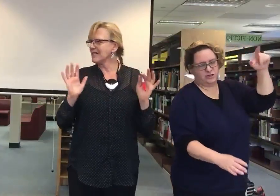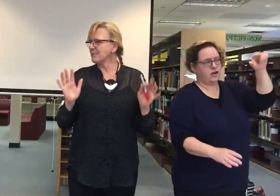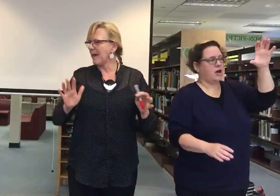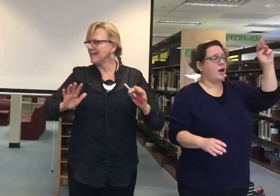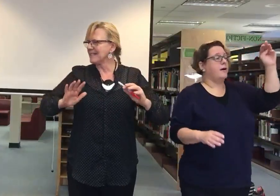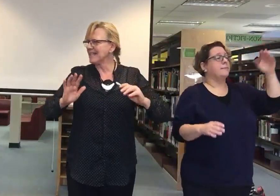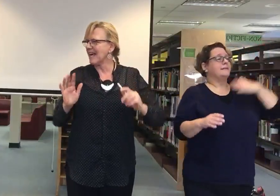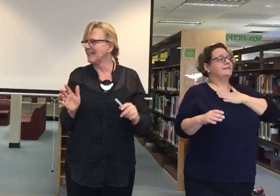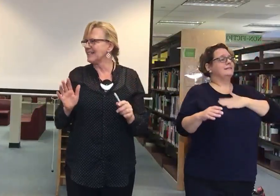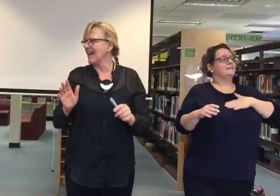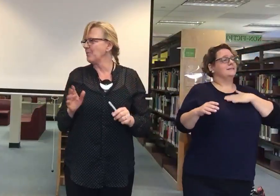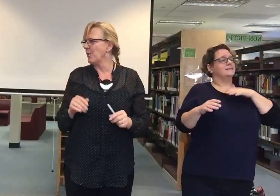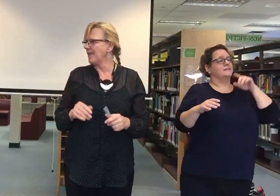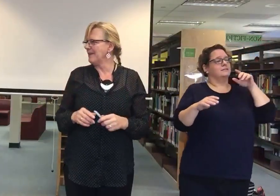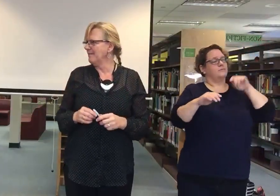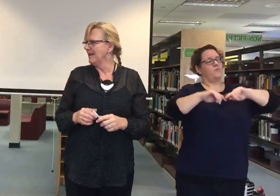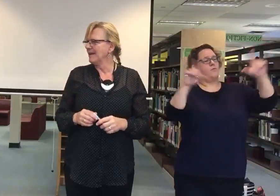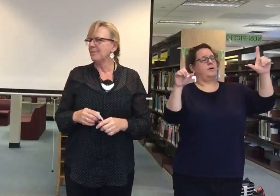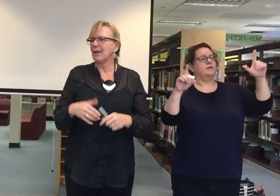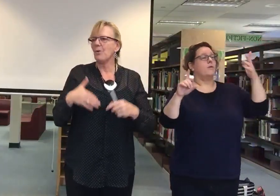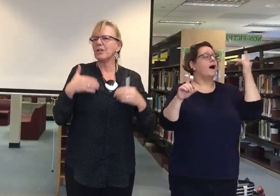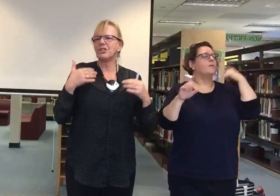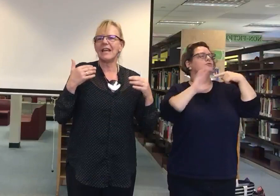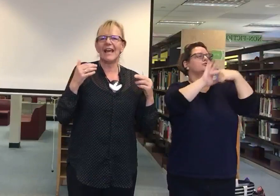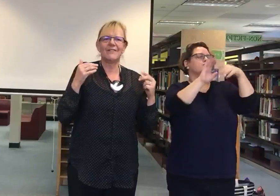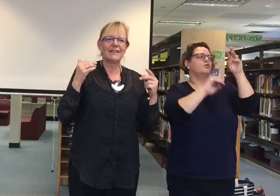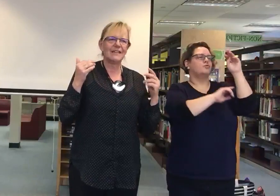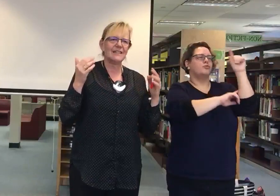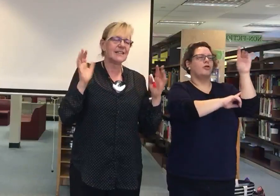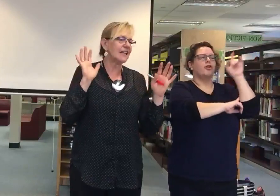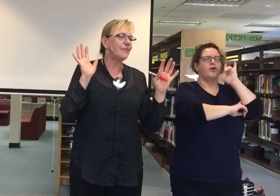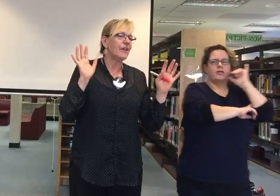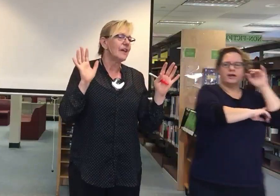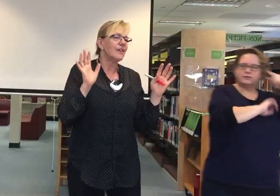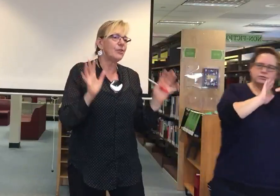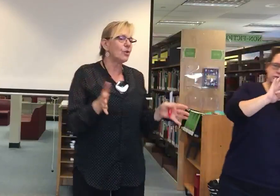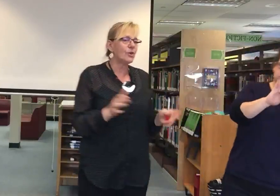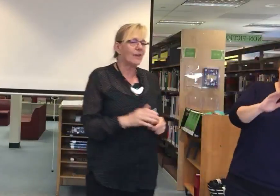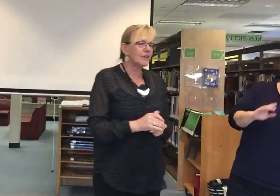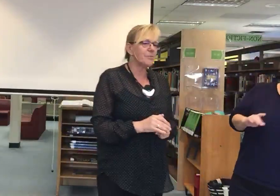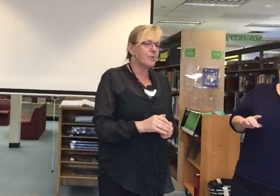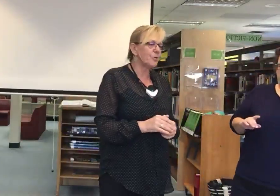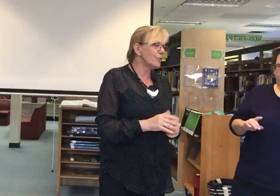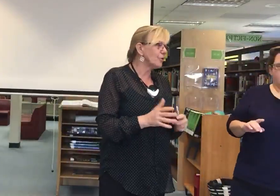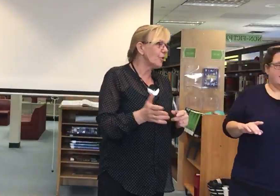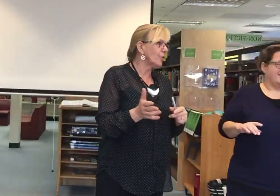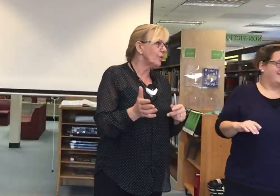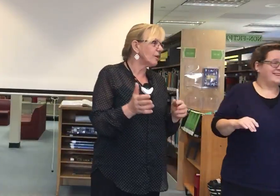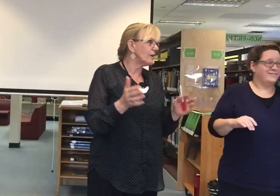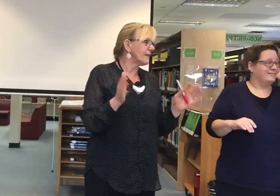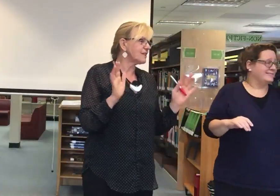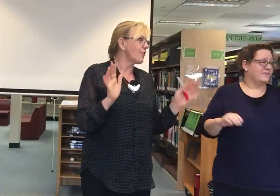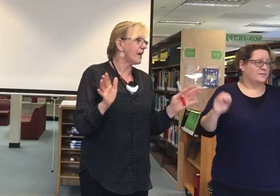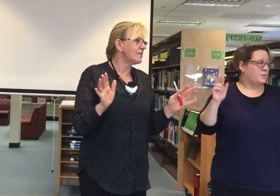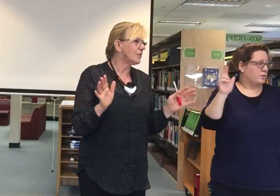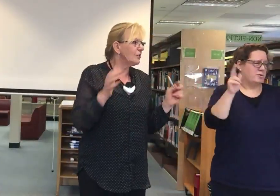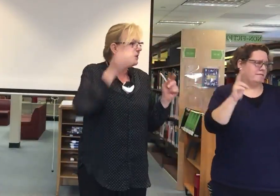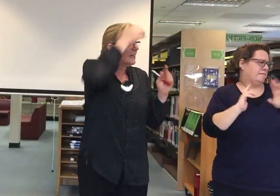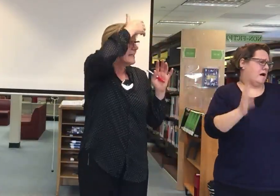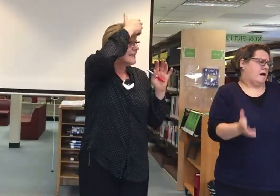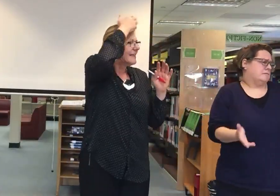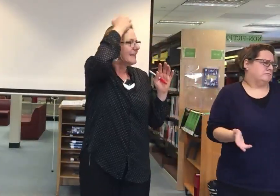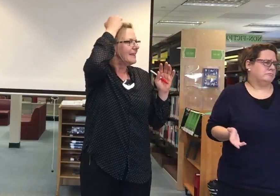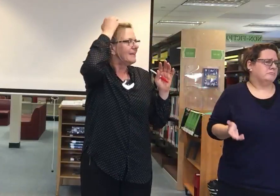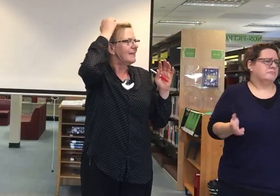We're not going to spend a ton of time with it, but I want you to have at least, and if you don't have a computer, that's fine